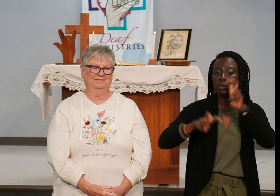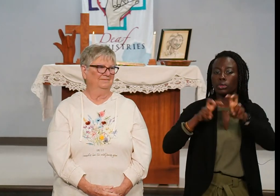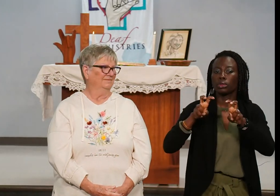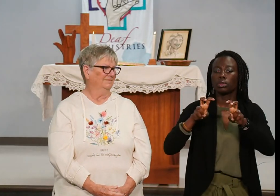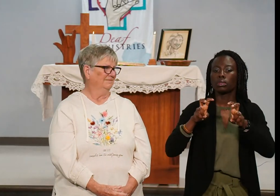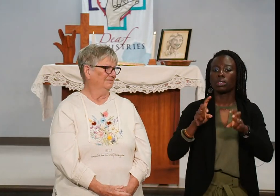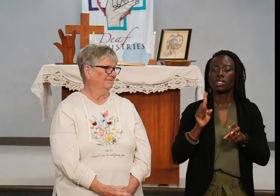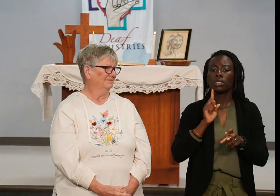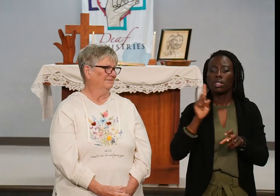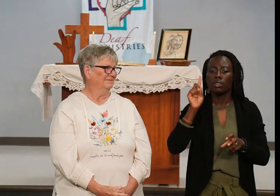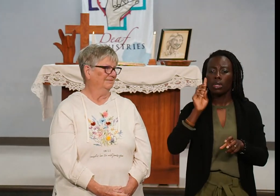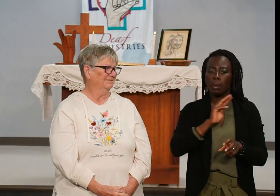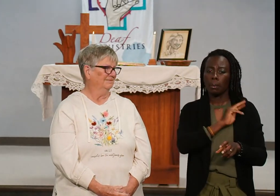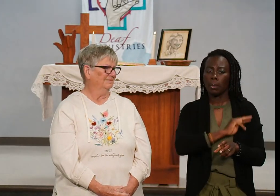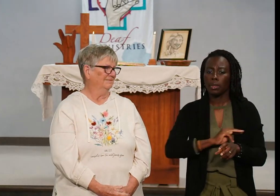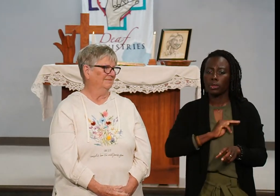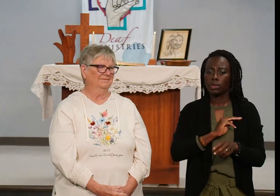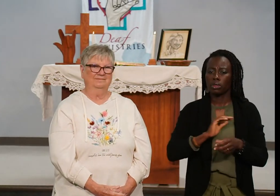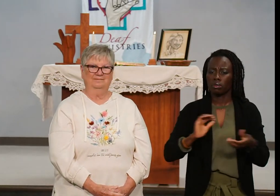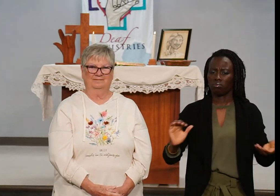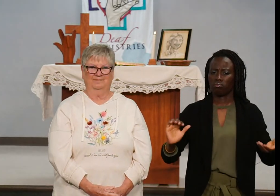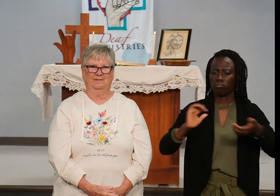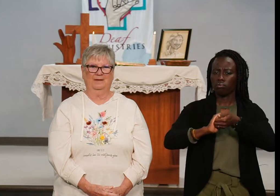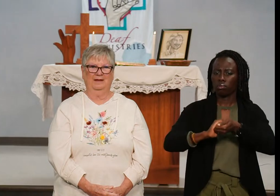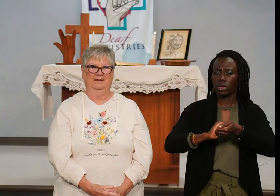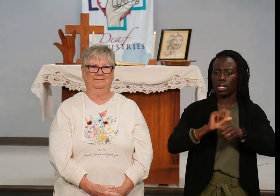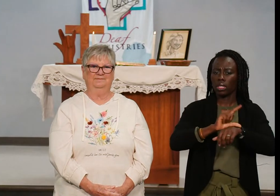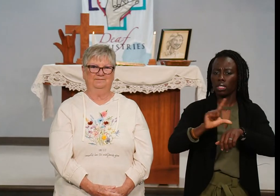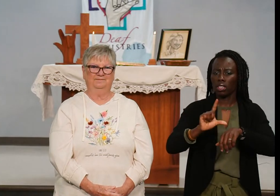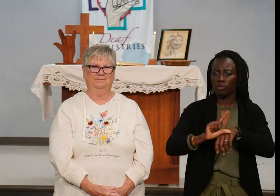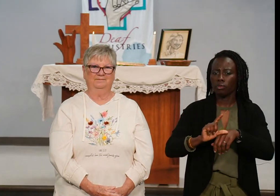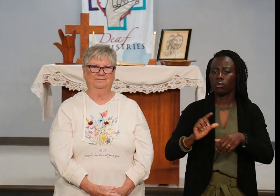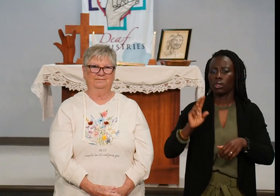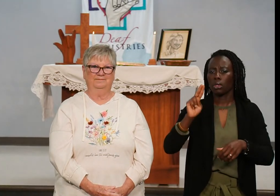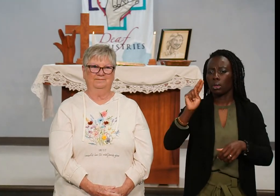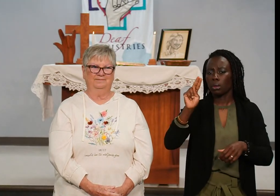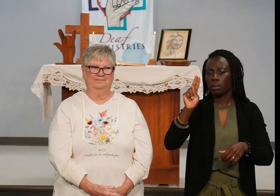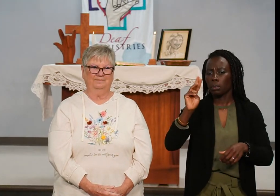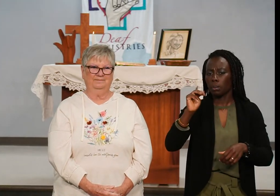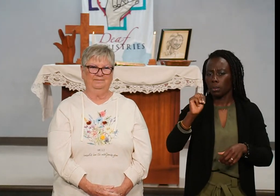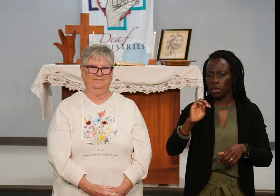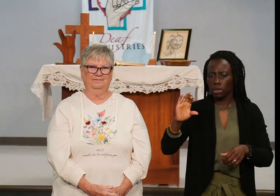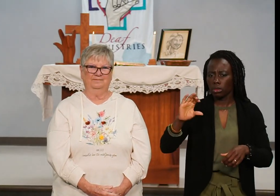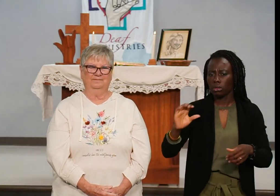Okay, the 2024 golf tournament will be held